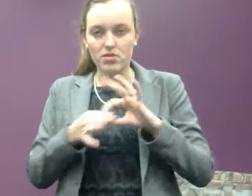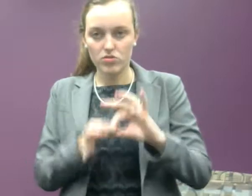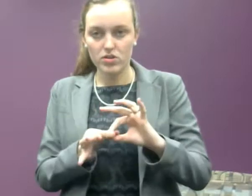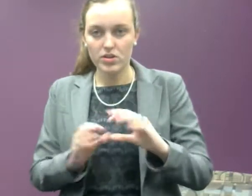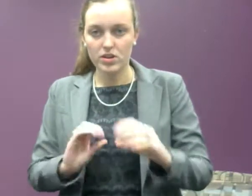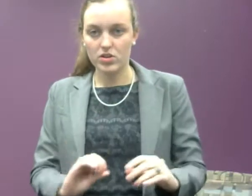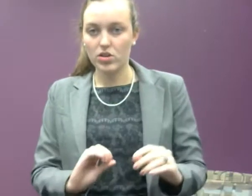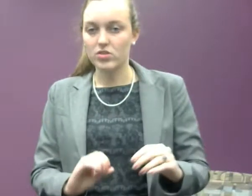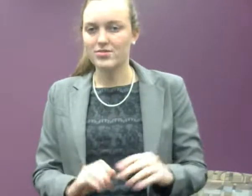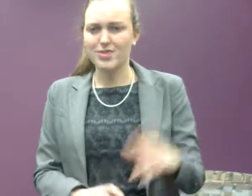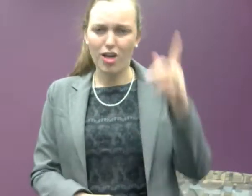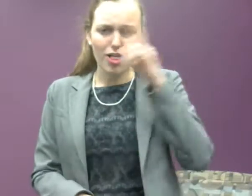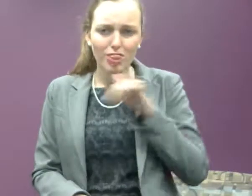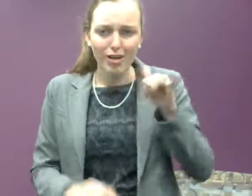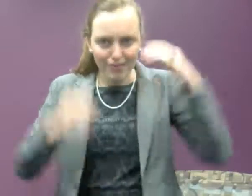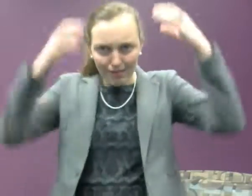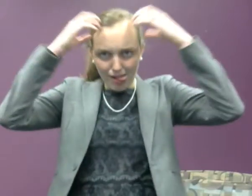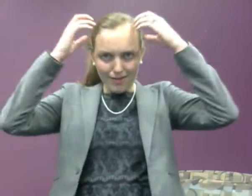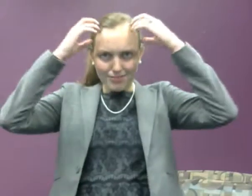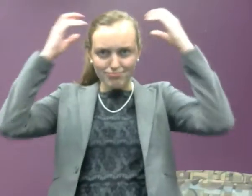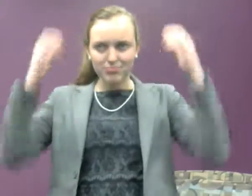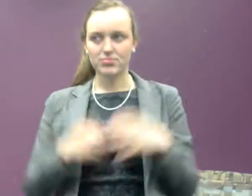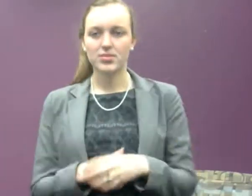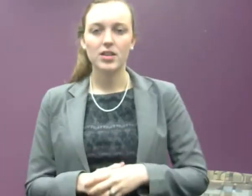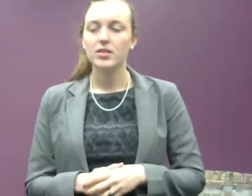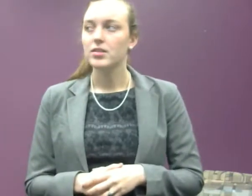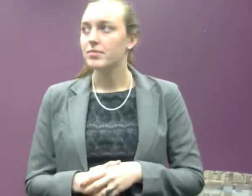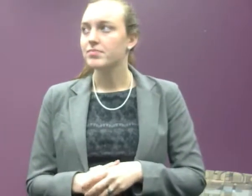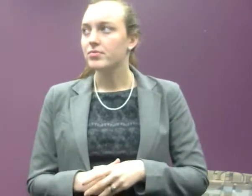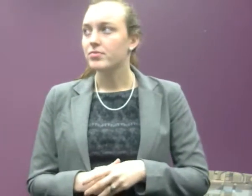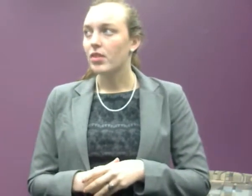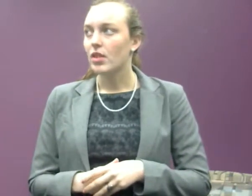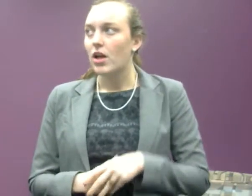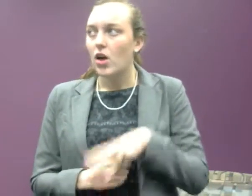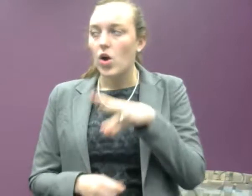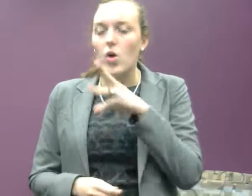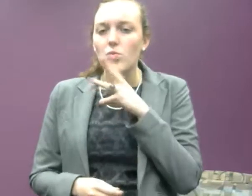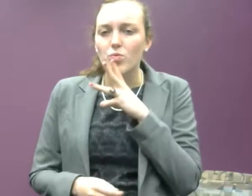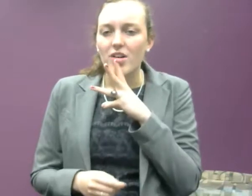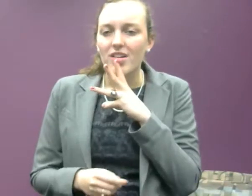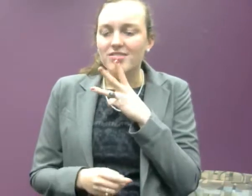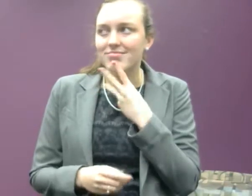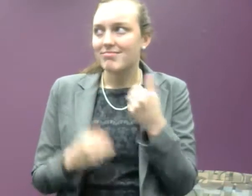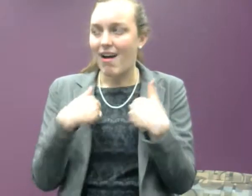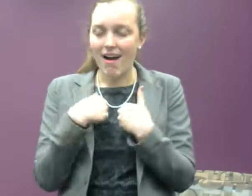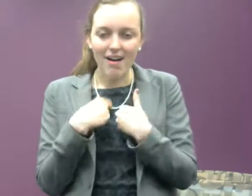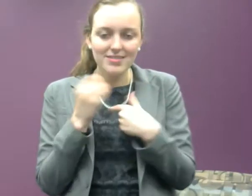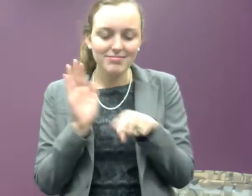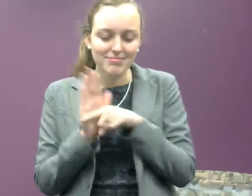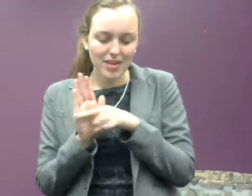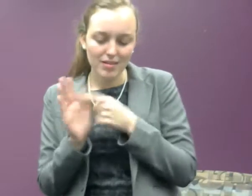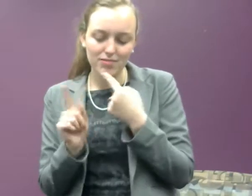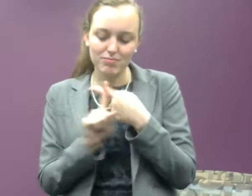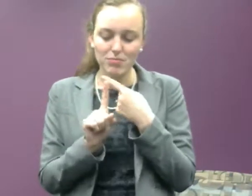Mouse head. But water has a slightly uneven charge. It has a negative charge at its oxygen end and a